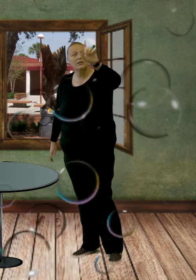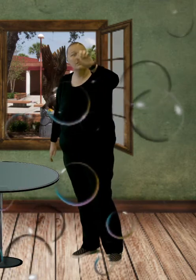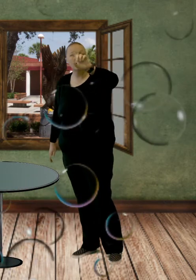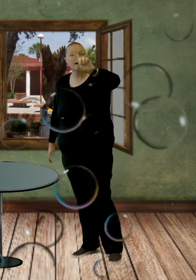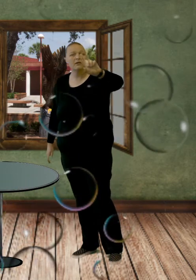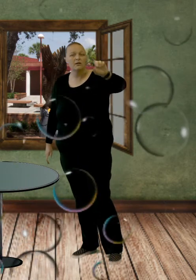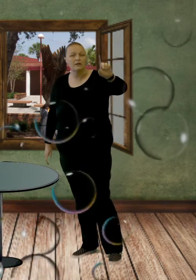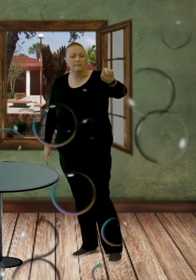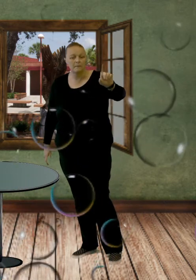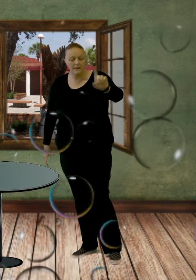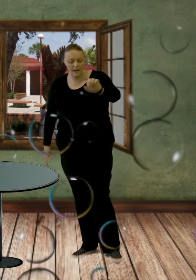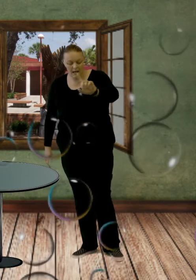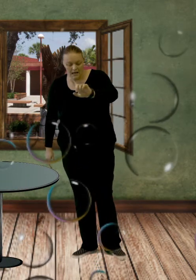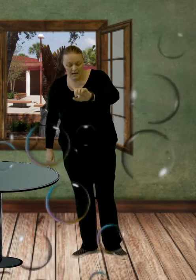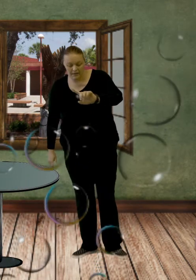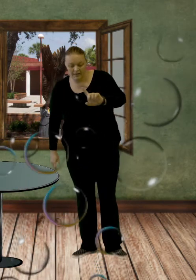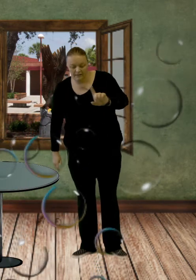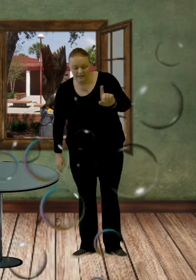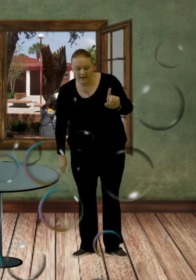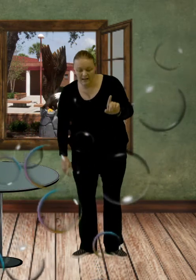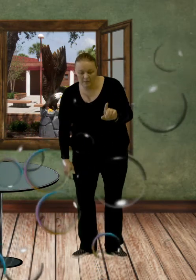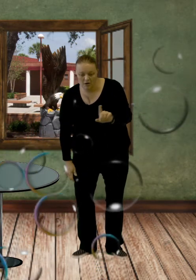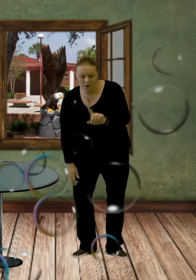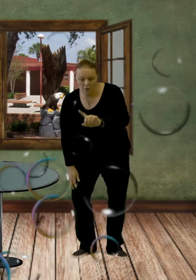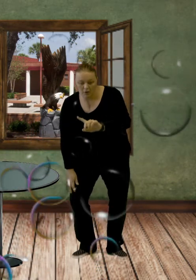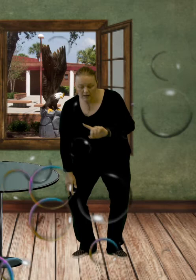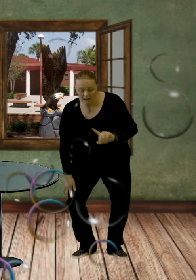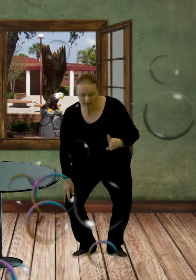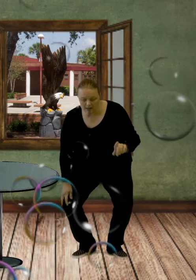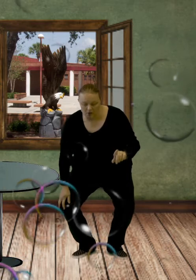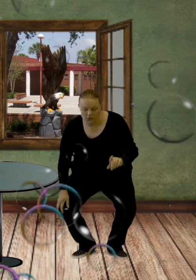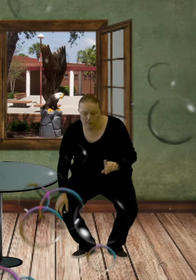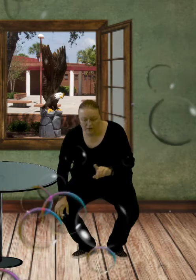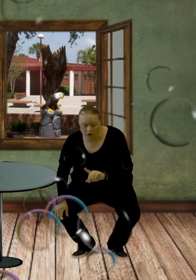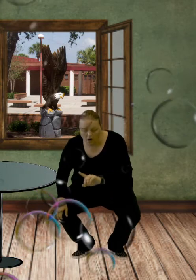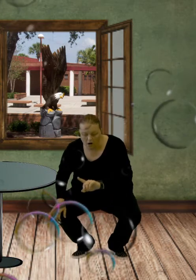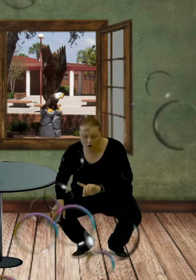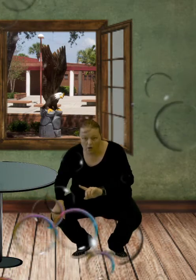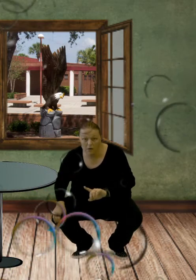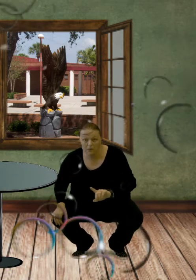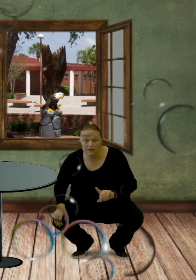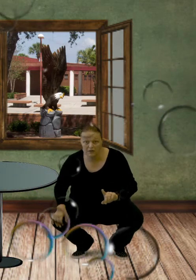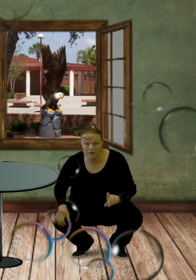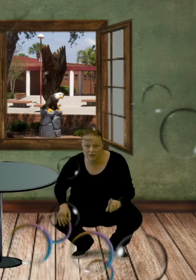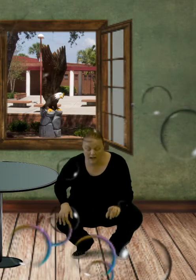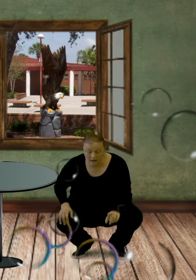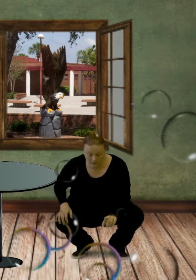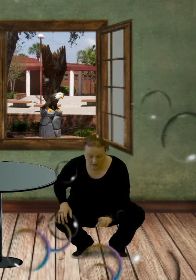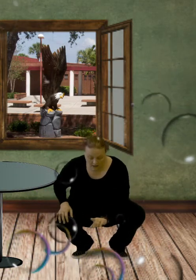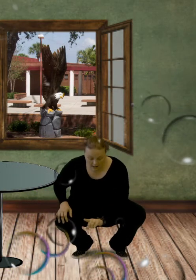the ground. Now, this time, we're going to let it go to where it almost touches the ground.